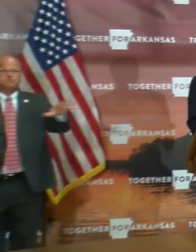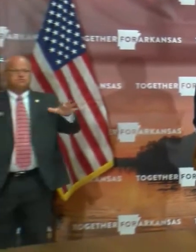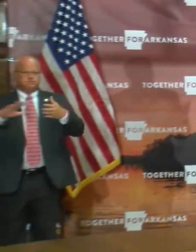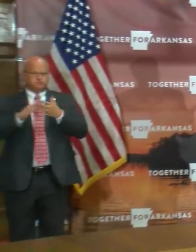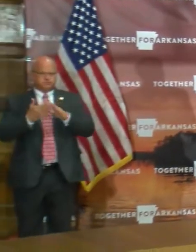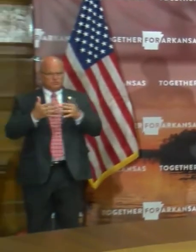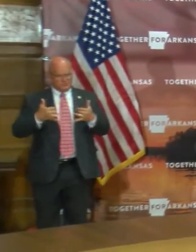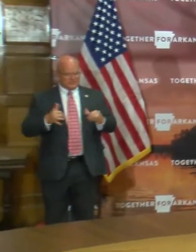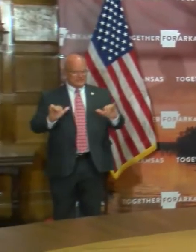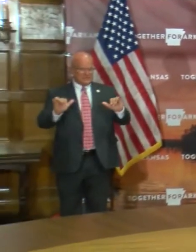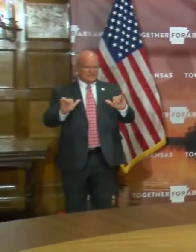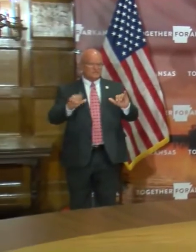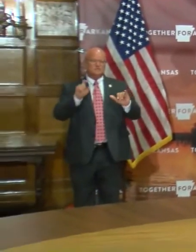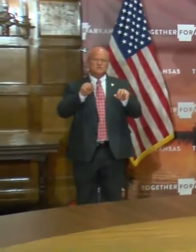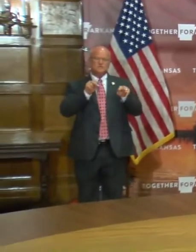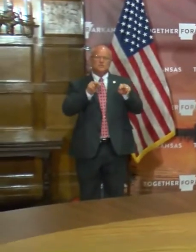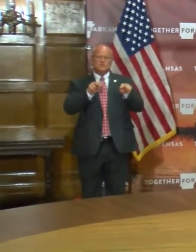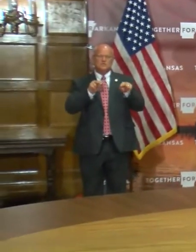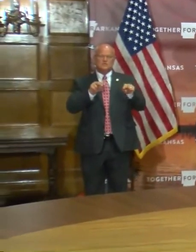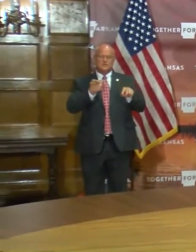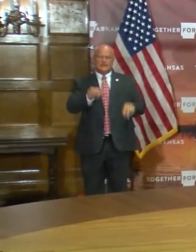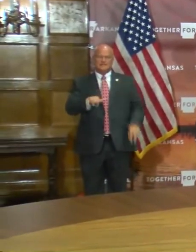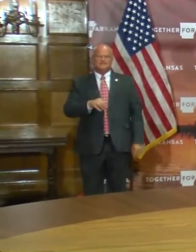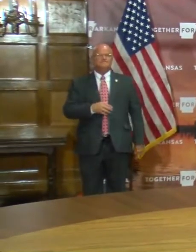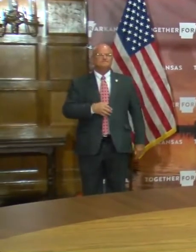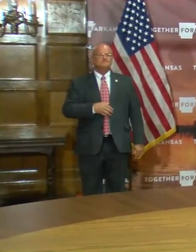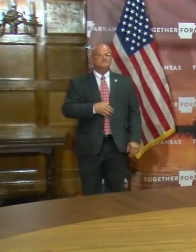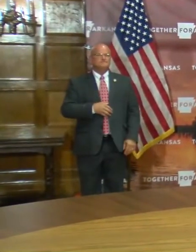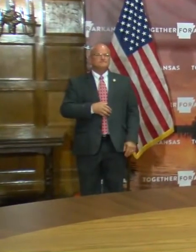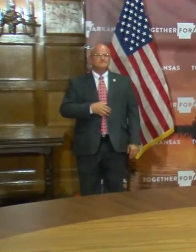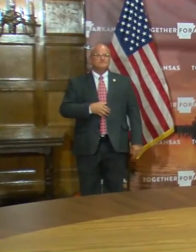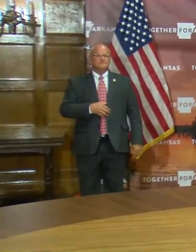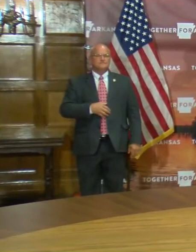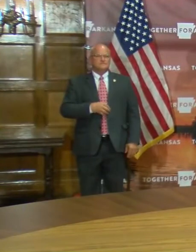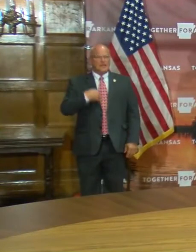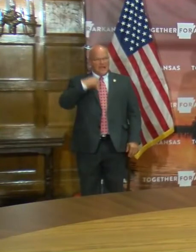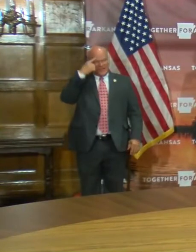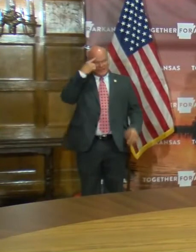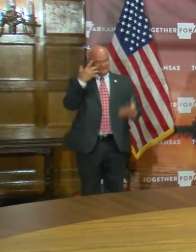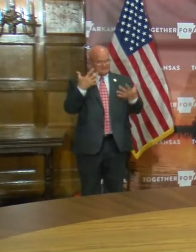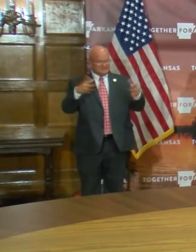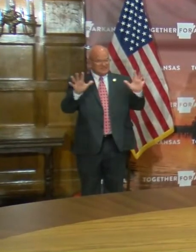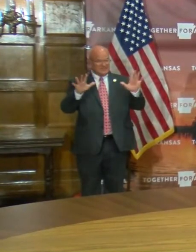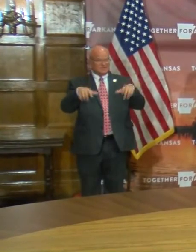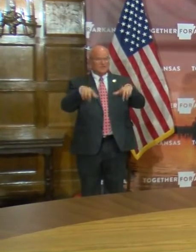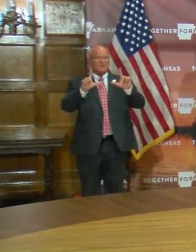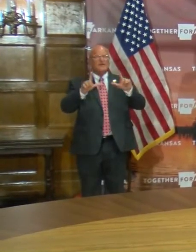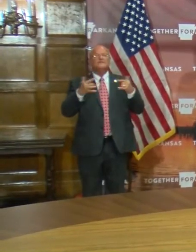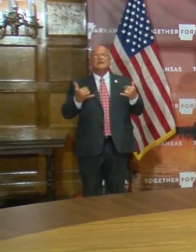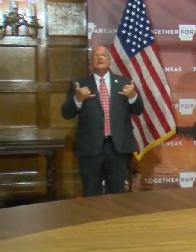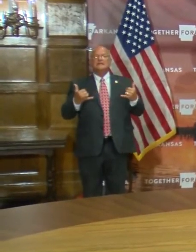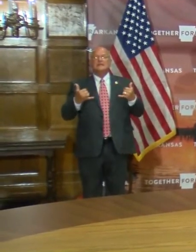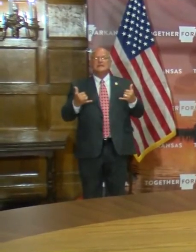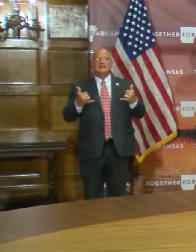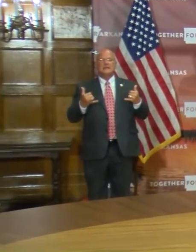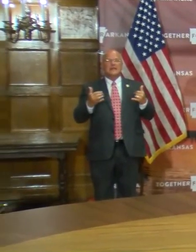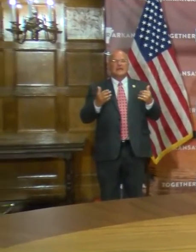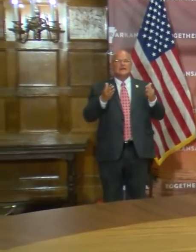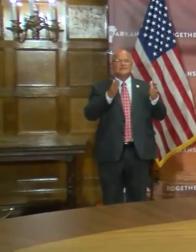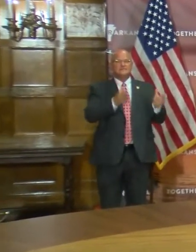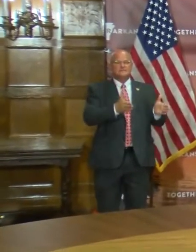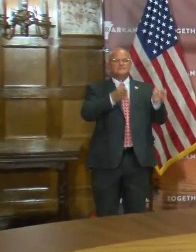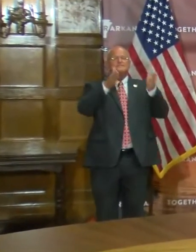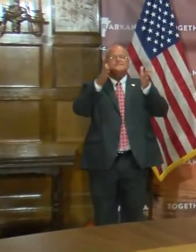community still that we have to watch. And then I think that concludes that. So let me move